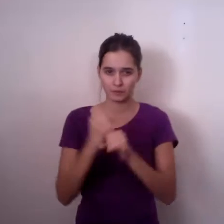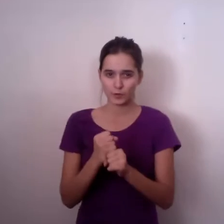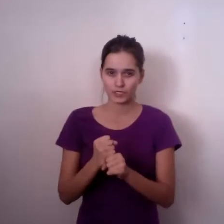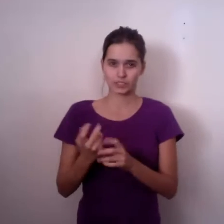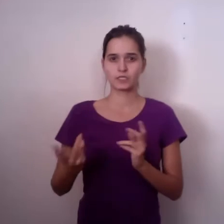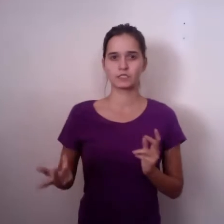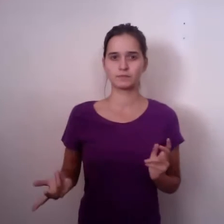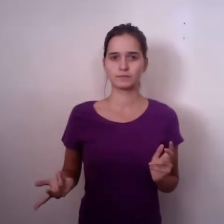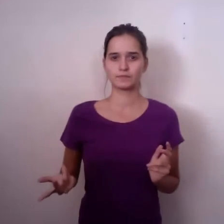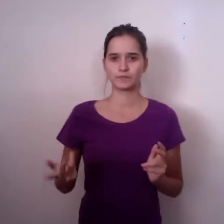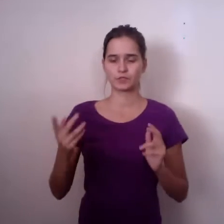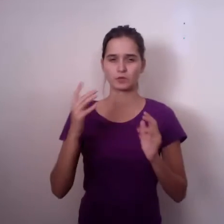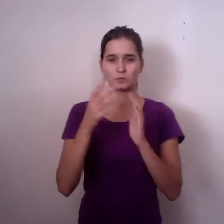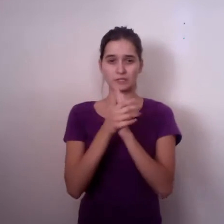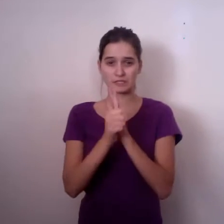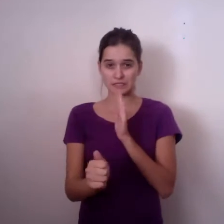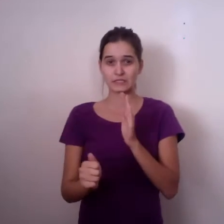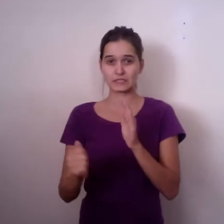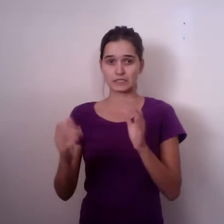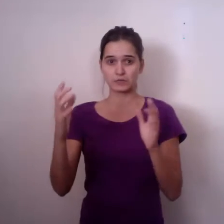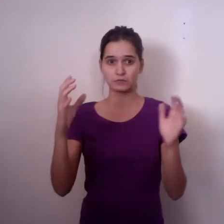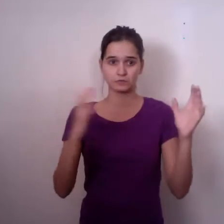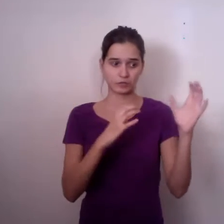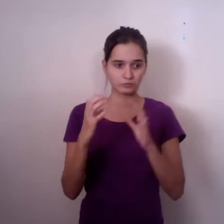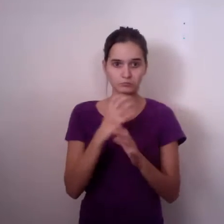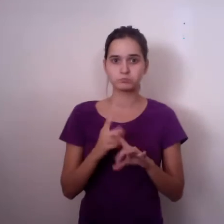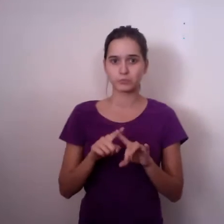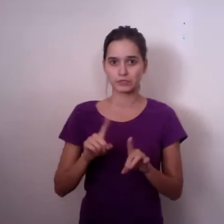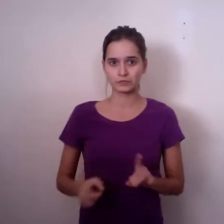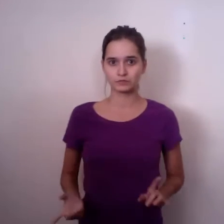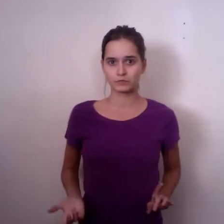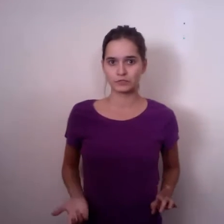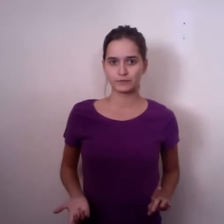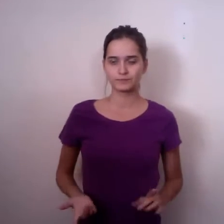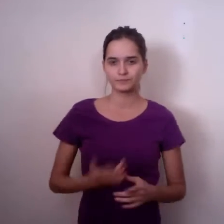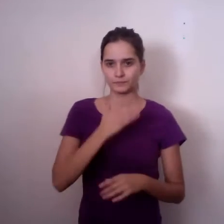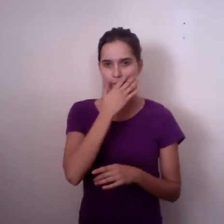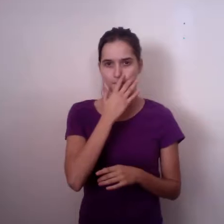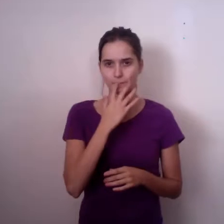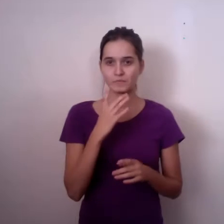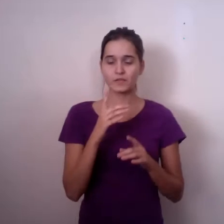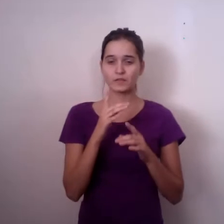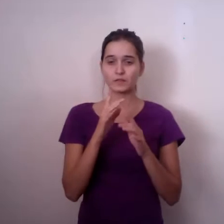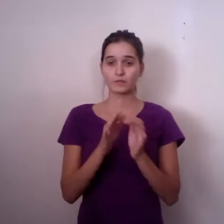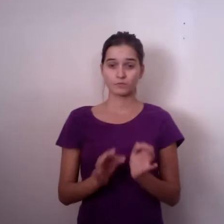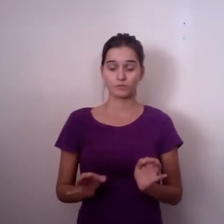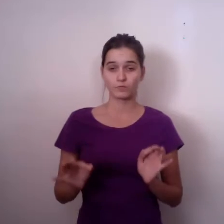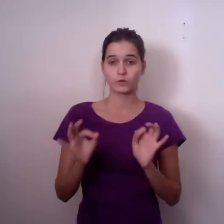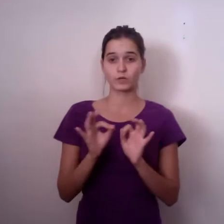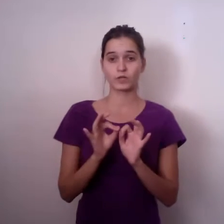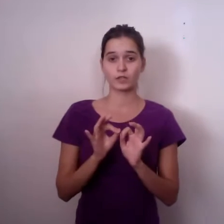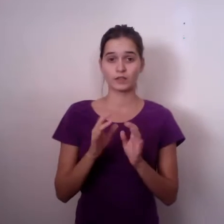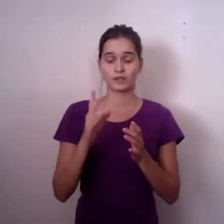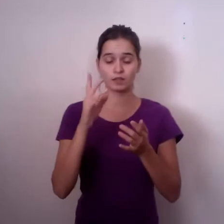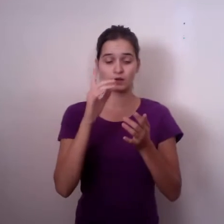in class. And then the real key where they start to do some serious research, and even though it's on a very fundamental level,